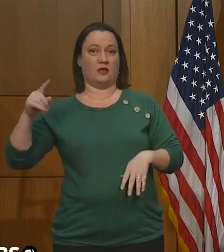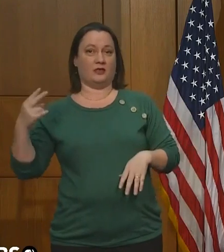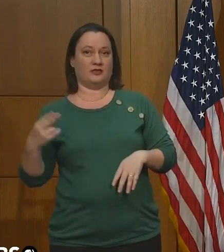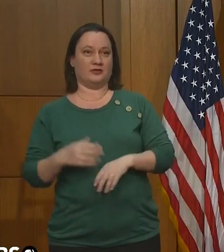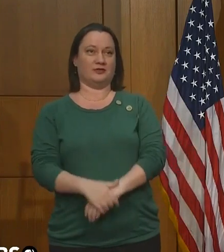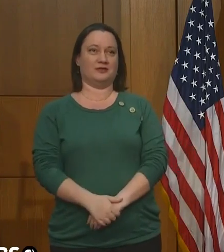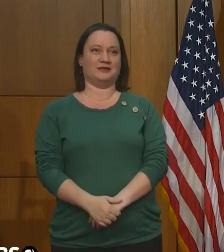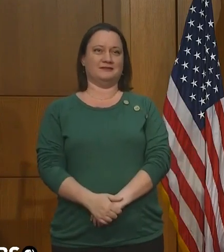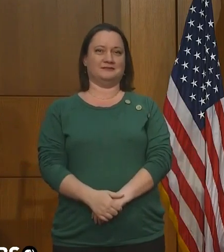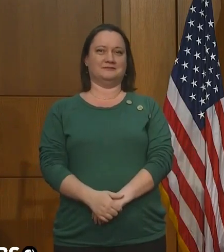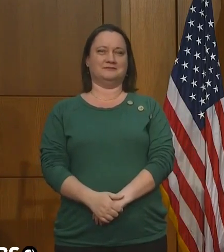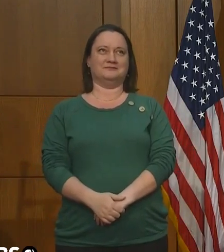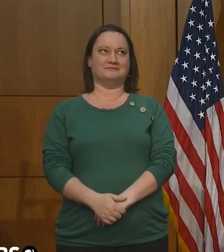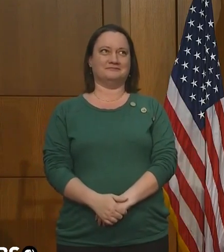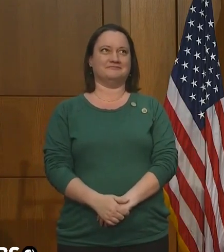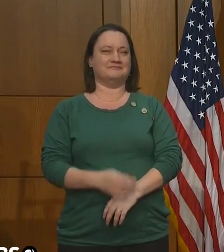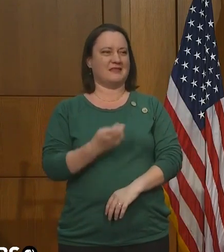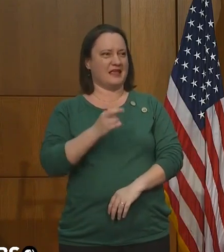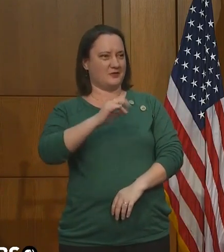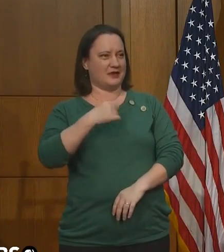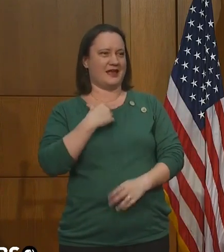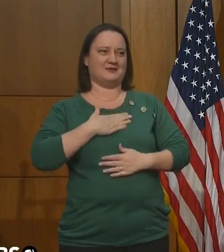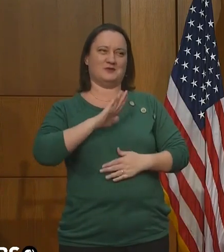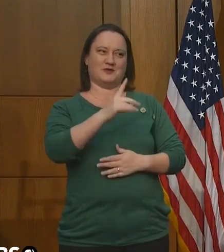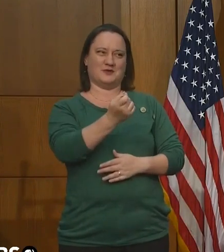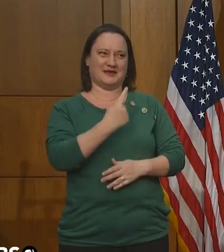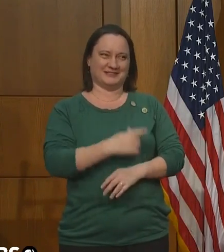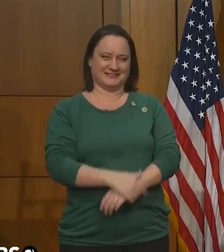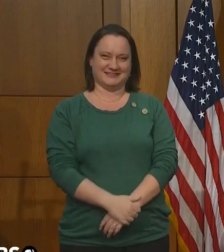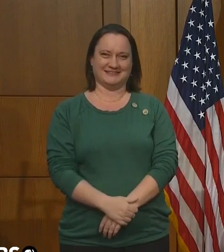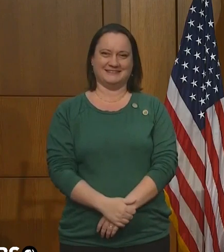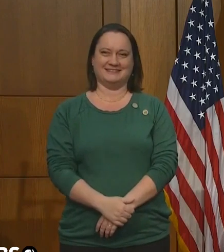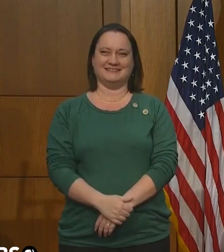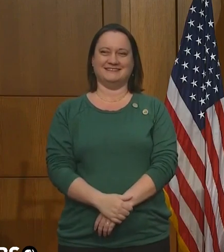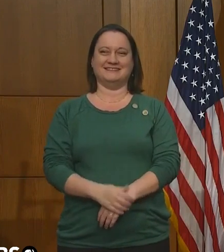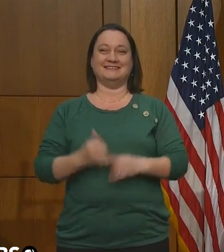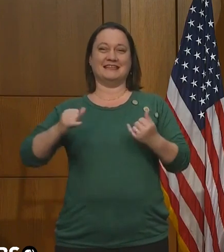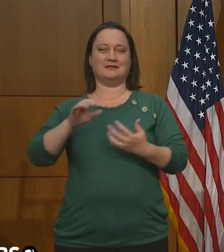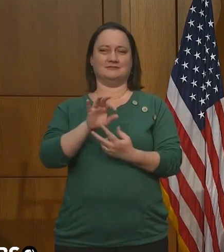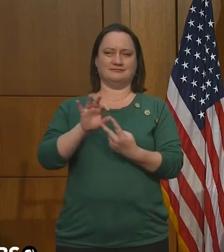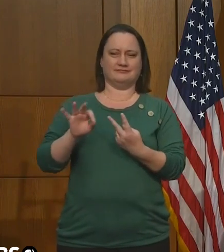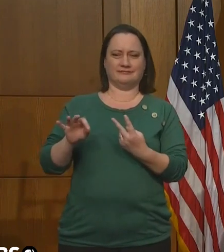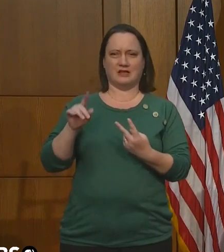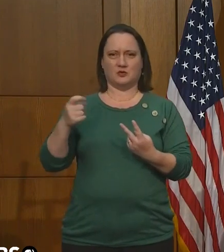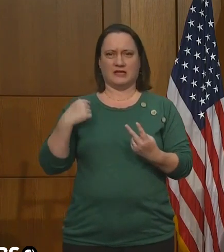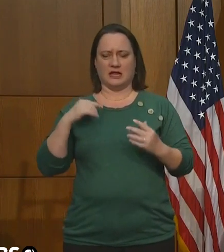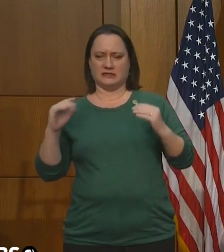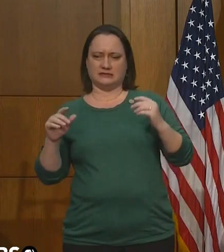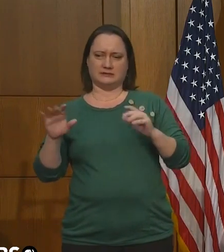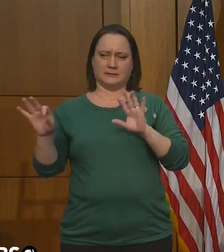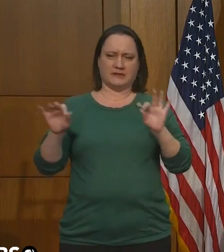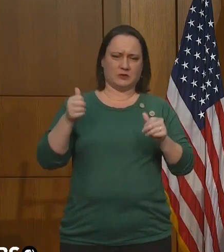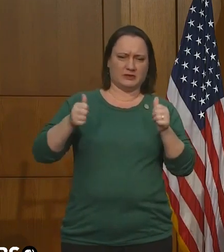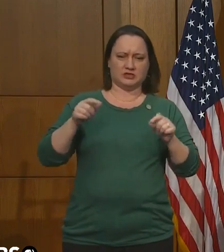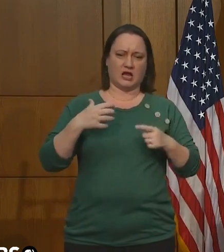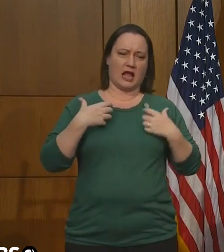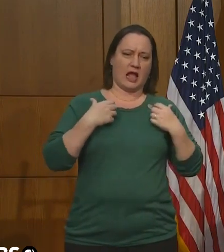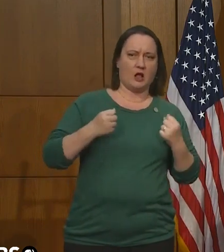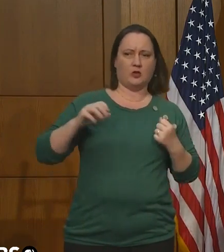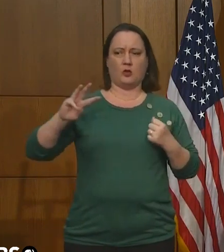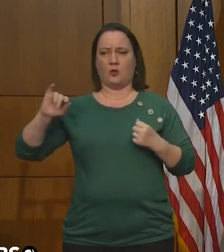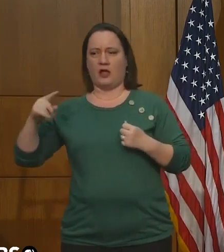Henry, I enjoy your questions. The question was, are we choosing between health and wealth? And the way I would